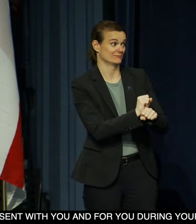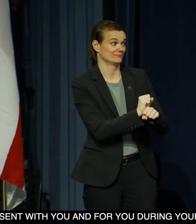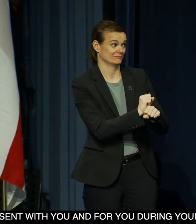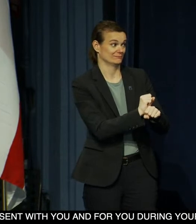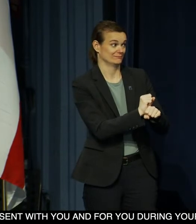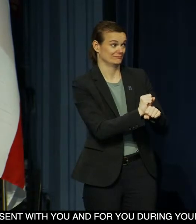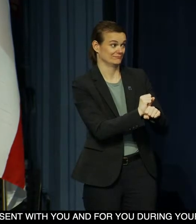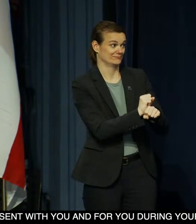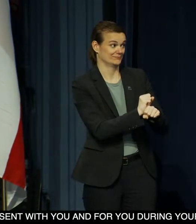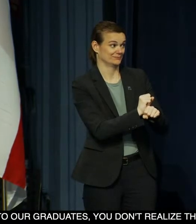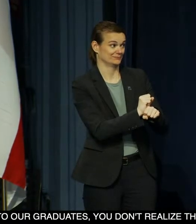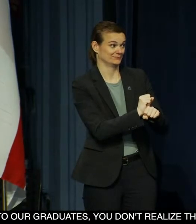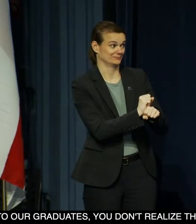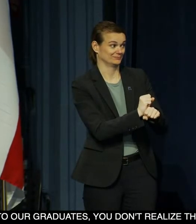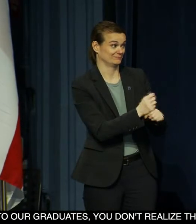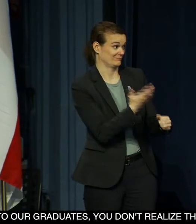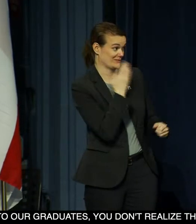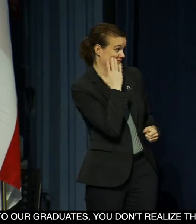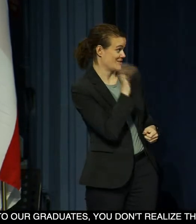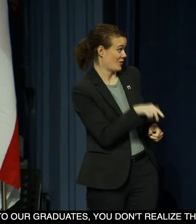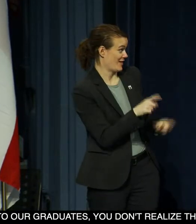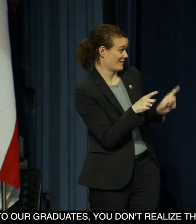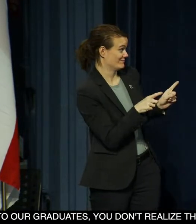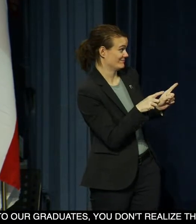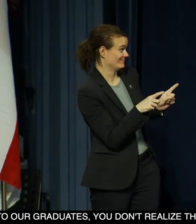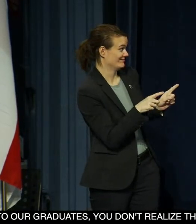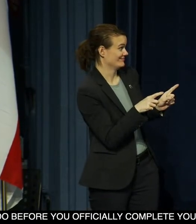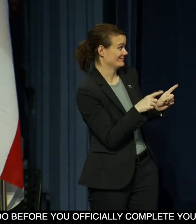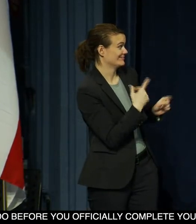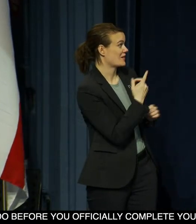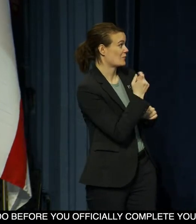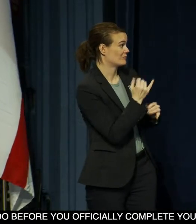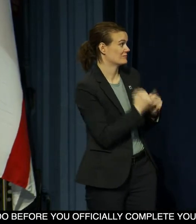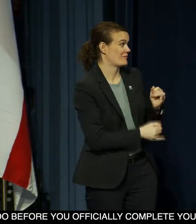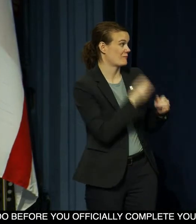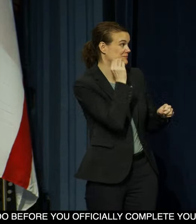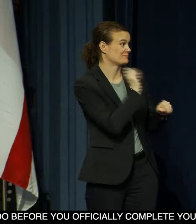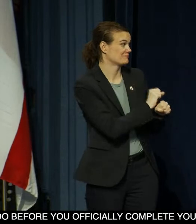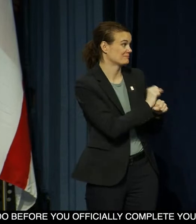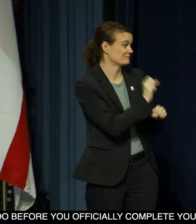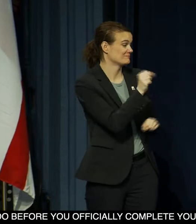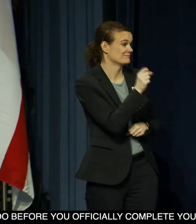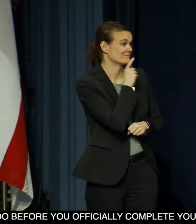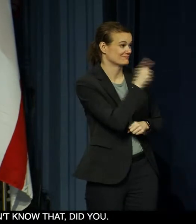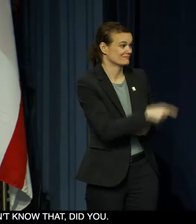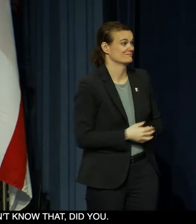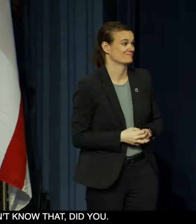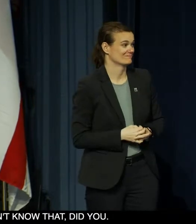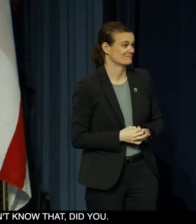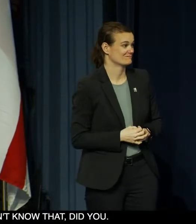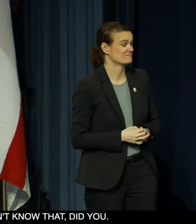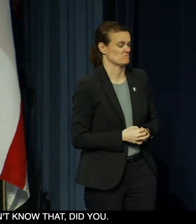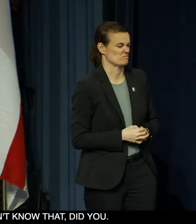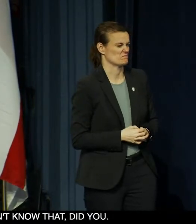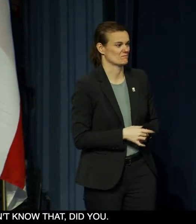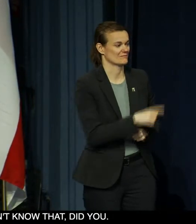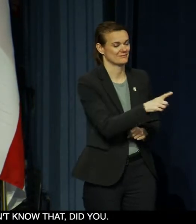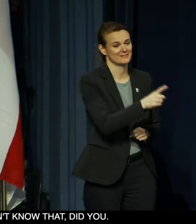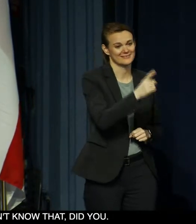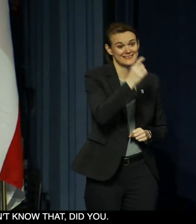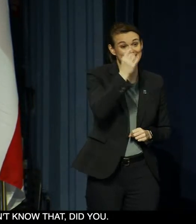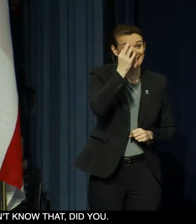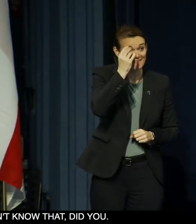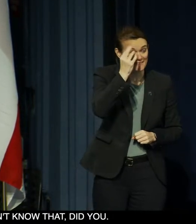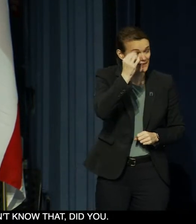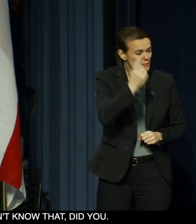your program. Didn't know that, did you? One more assignment. And that assignment is this. Would you think for a